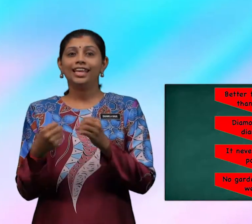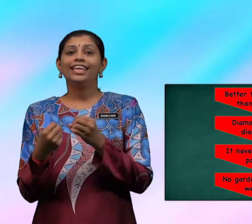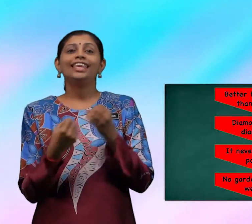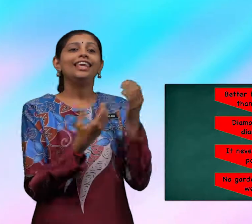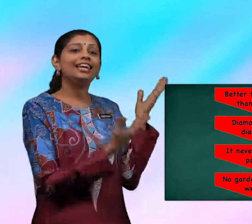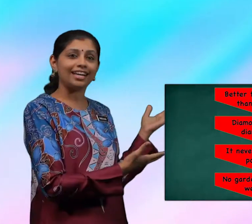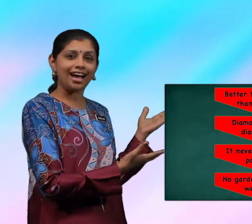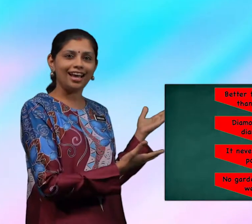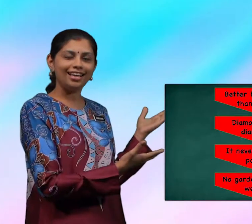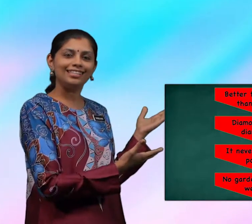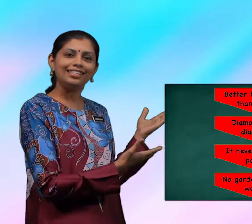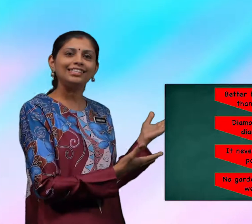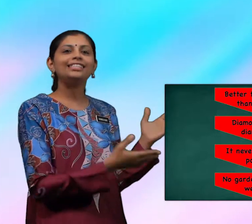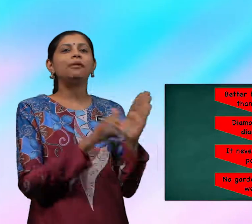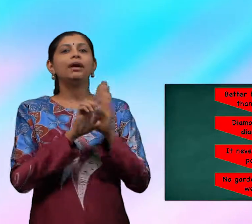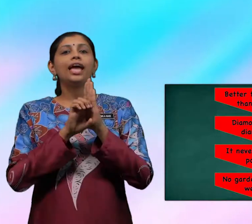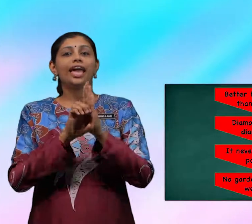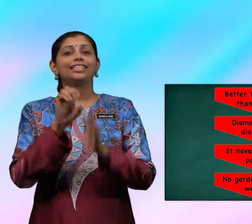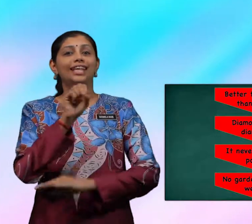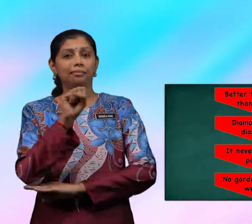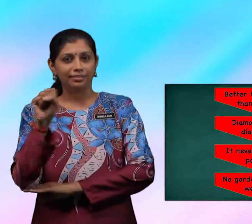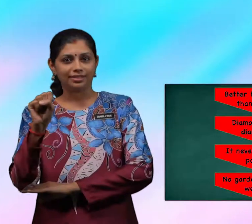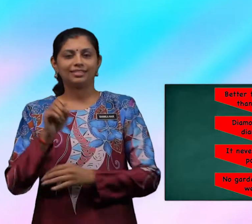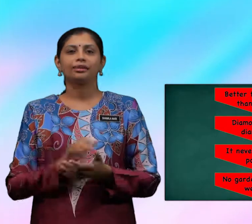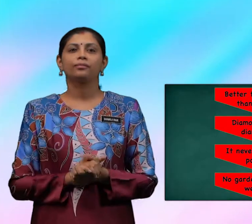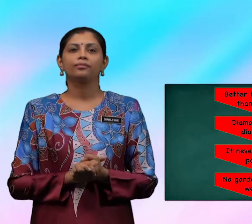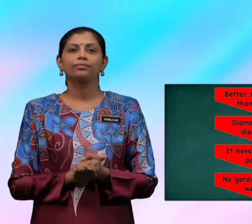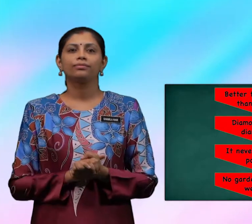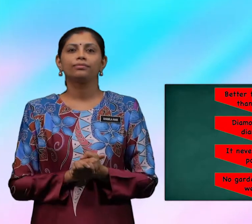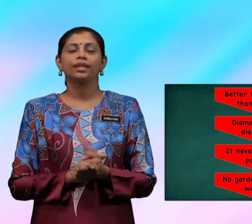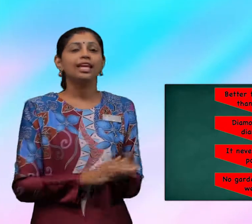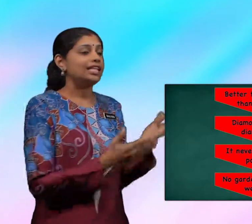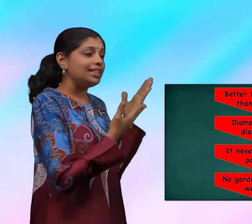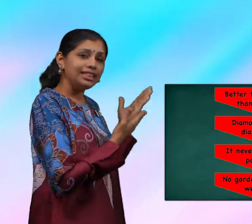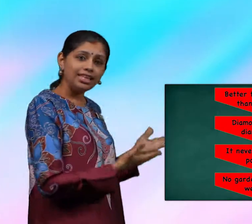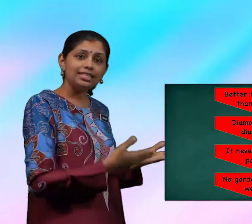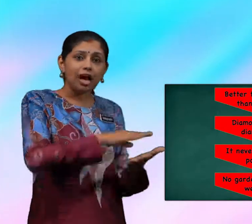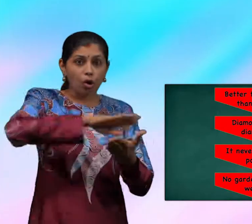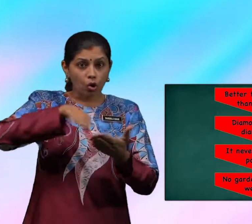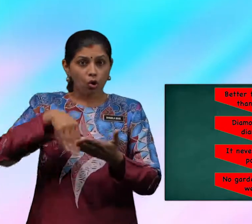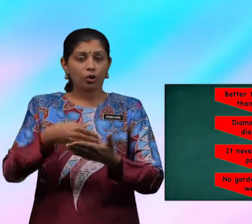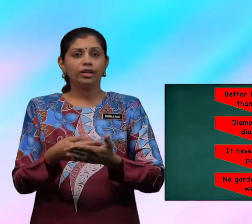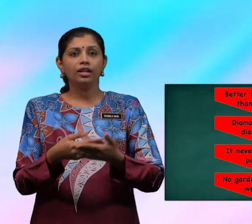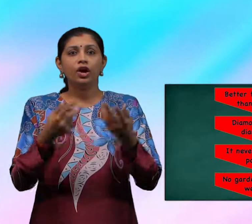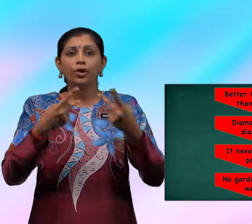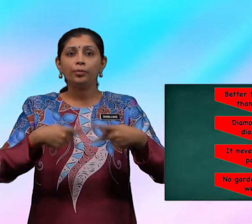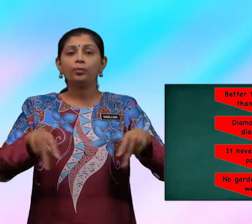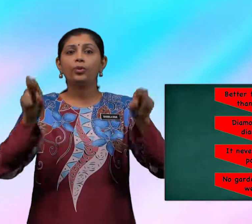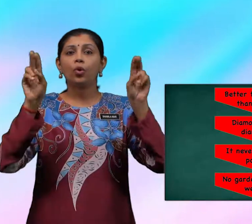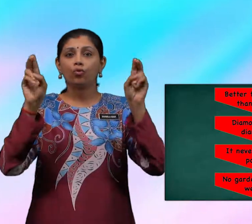here are some examples. These are all